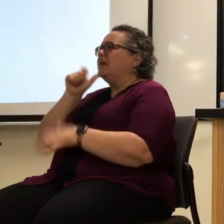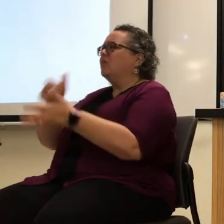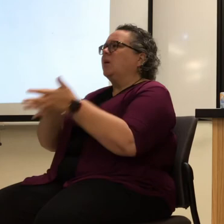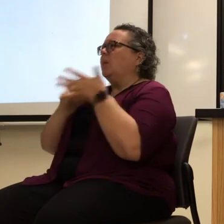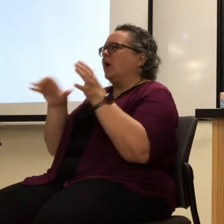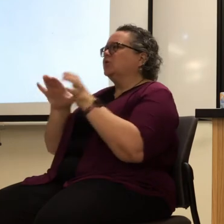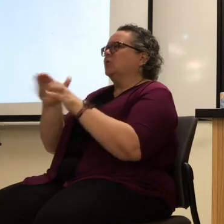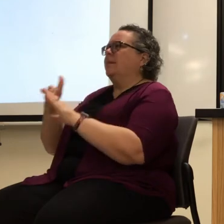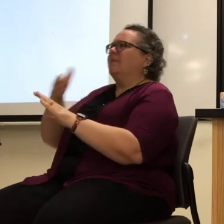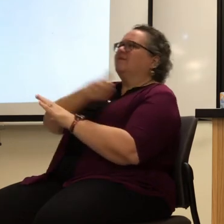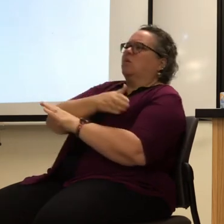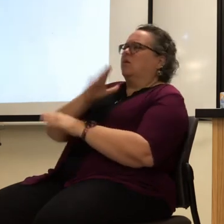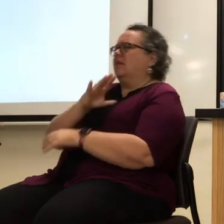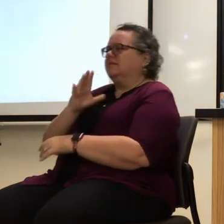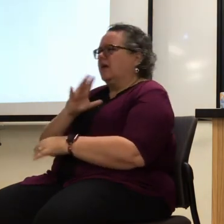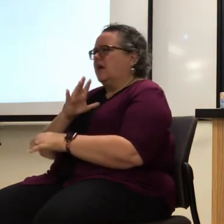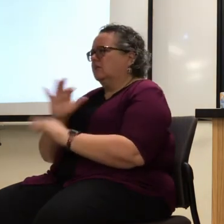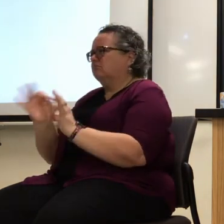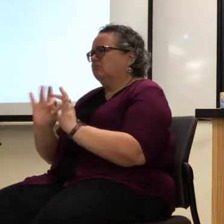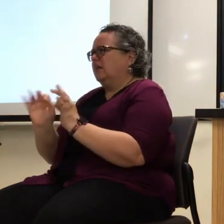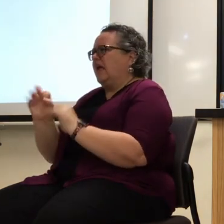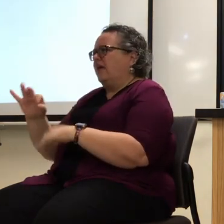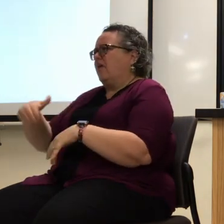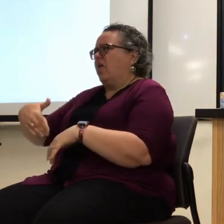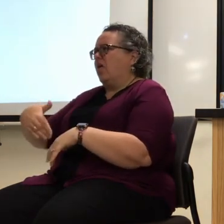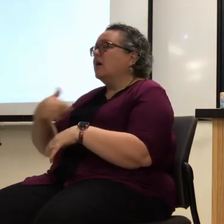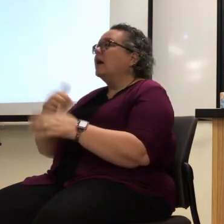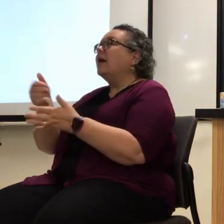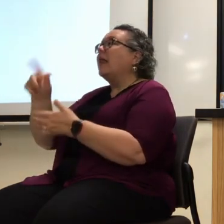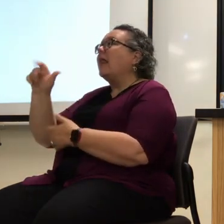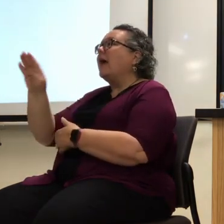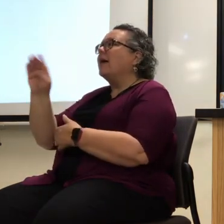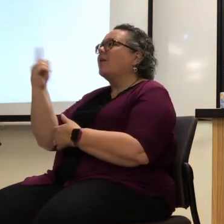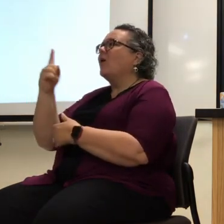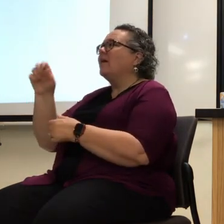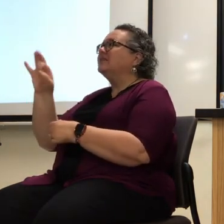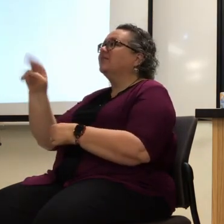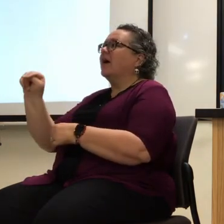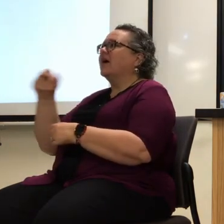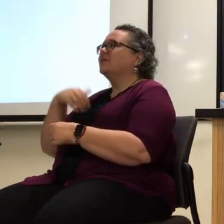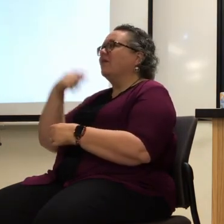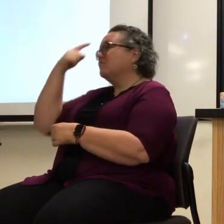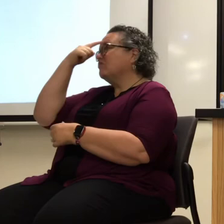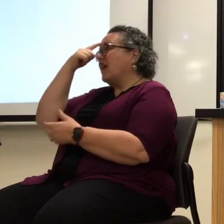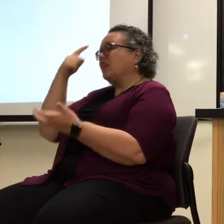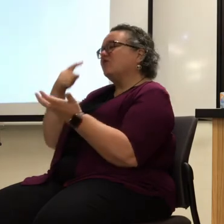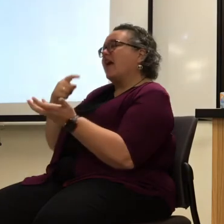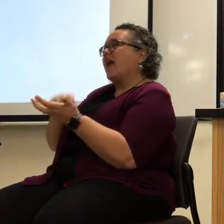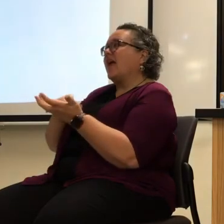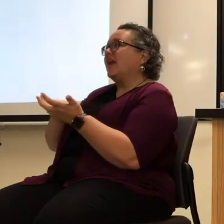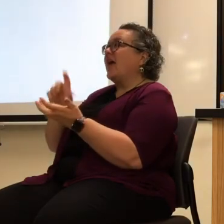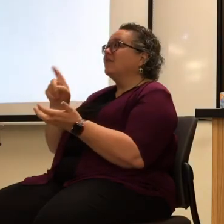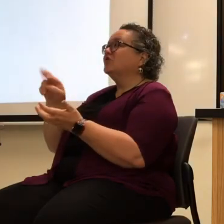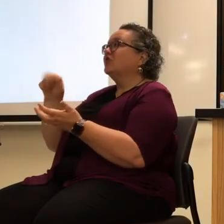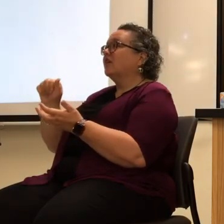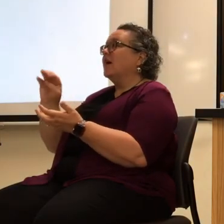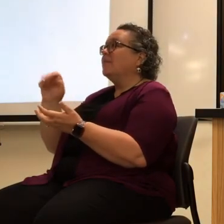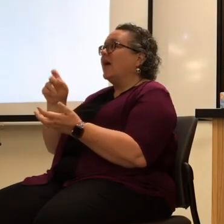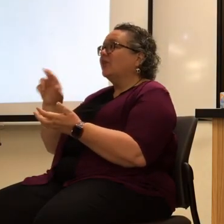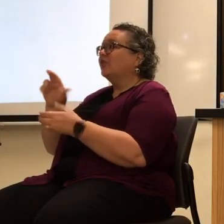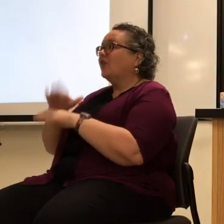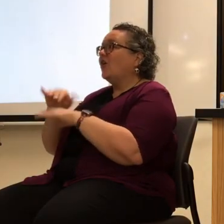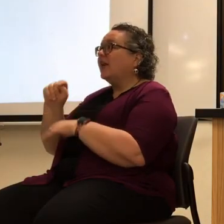require you to do that prior. But labs are always fun. You just get the brain in your hand. It's going to have the dura mater on it, a bunch of other